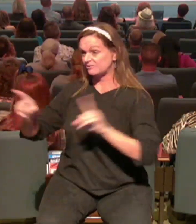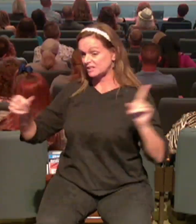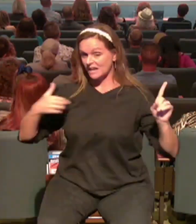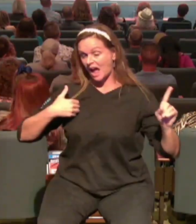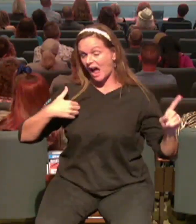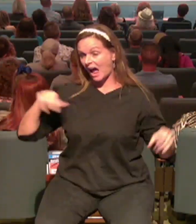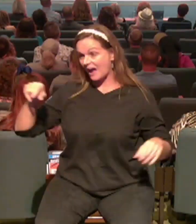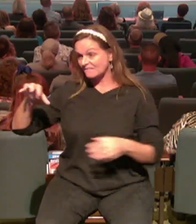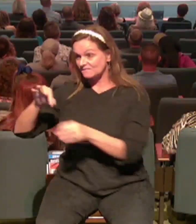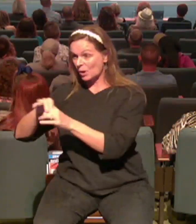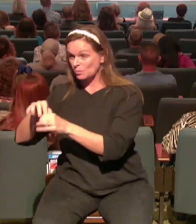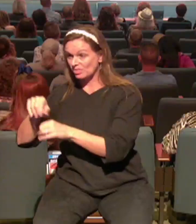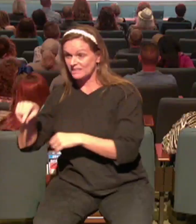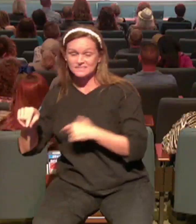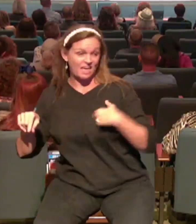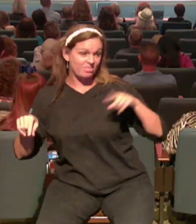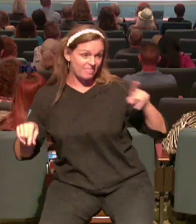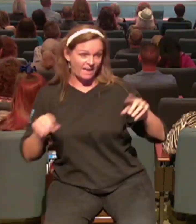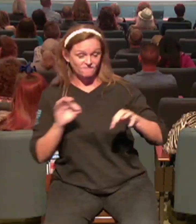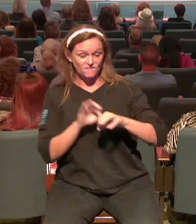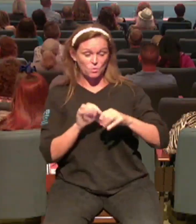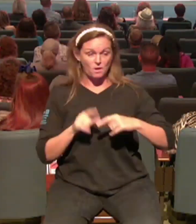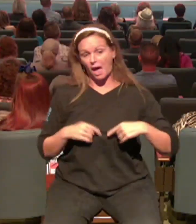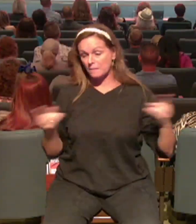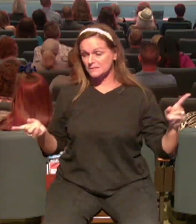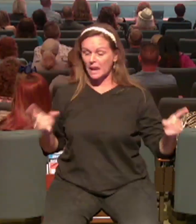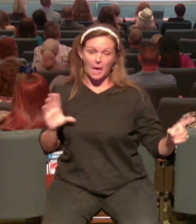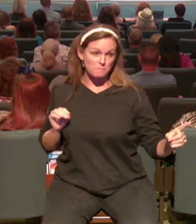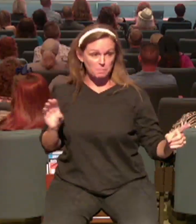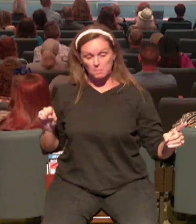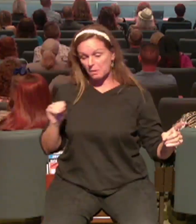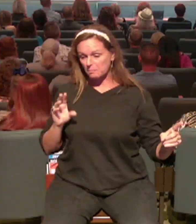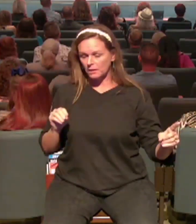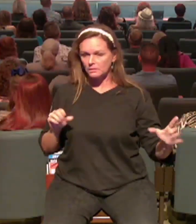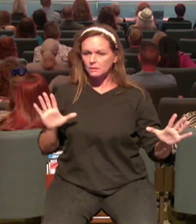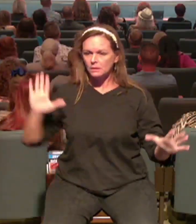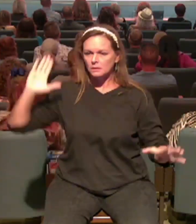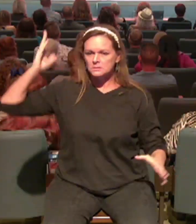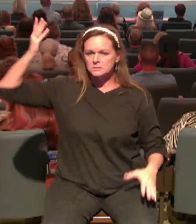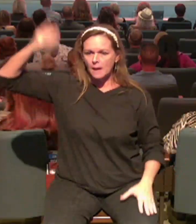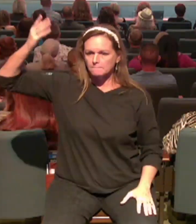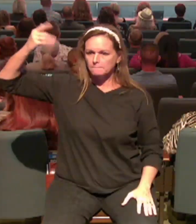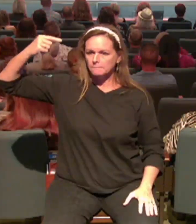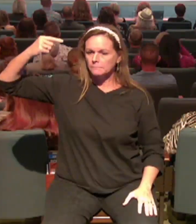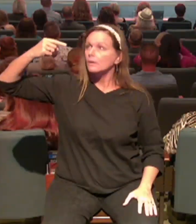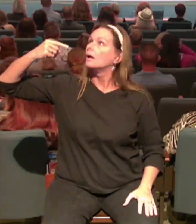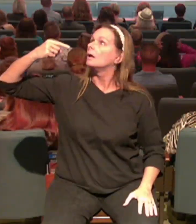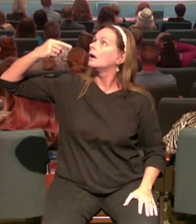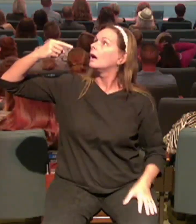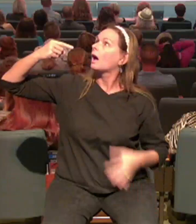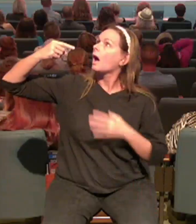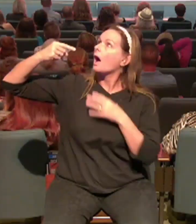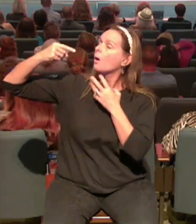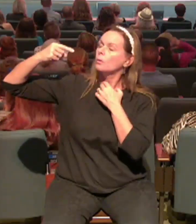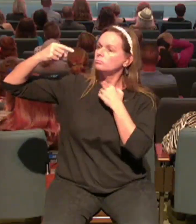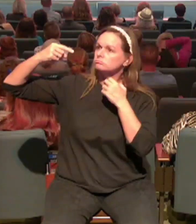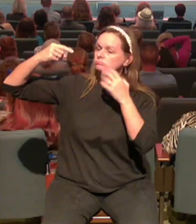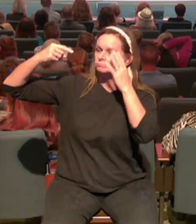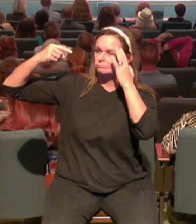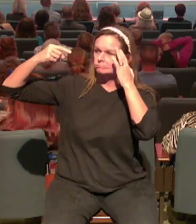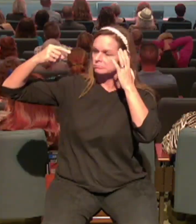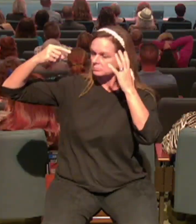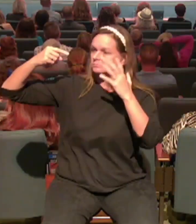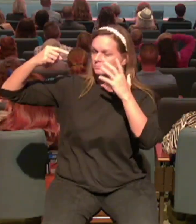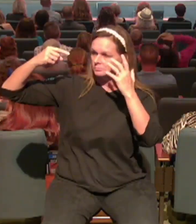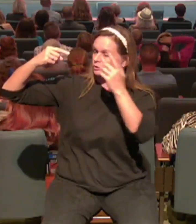start being ugly about it, the Holy Spirit will convict you if you have ears to hear. Now, if you don't listen and you ignore the Holy